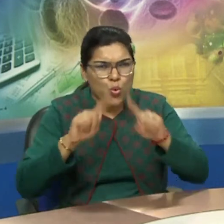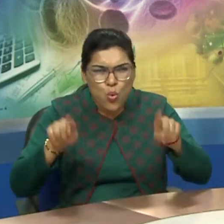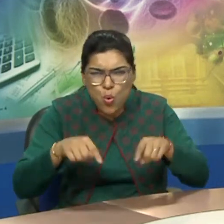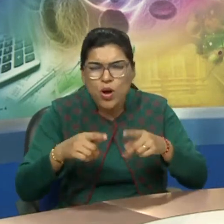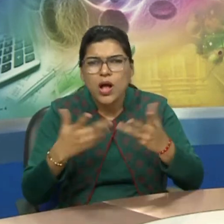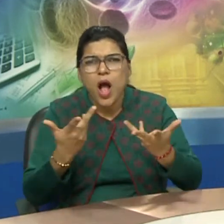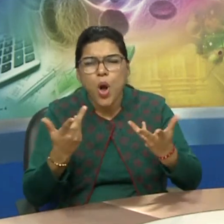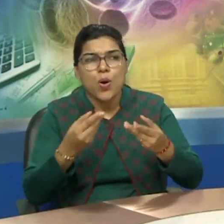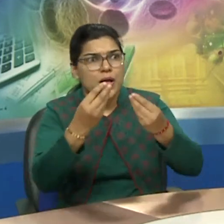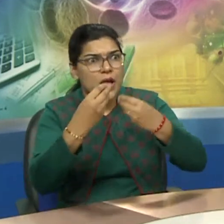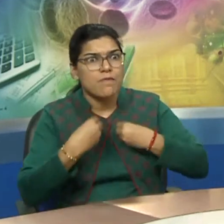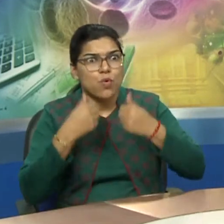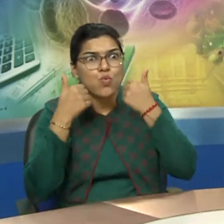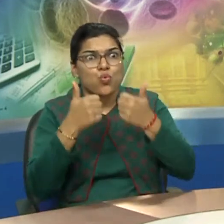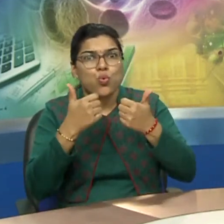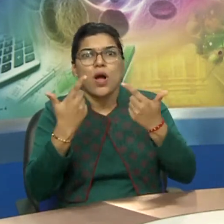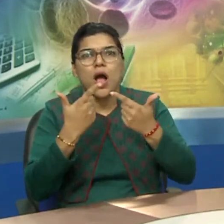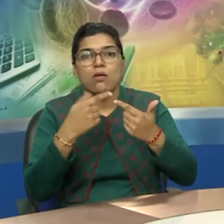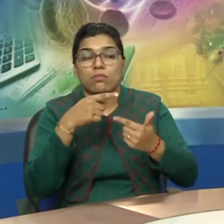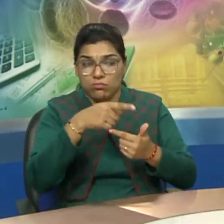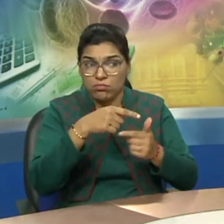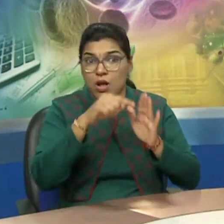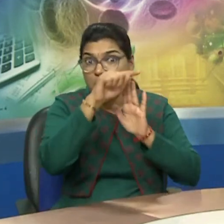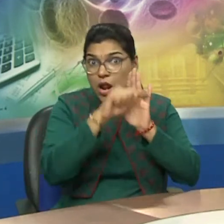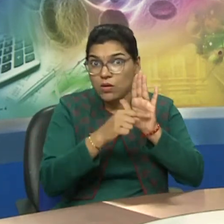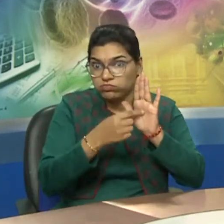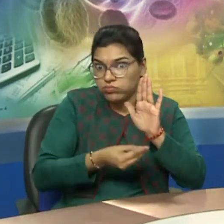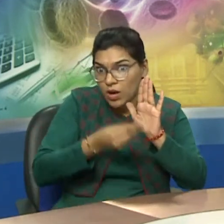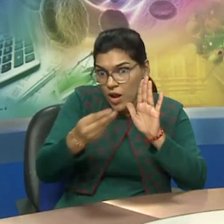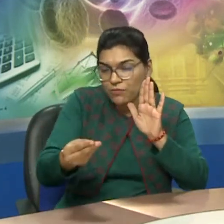that raise the ethical standards in life.